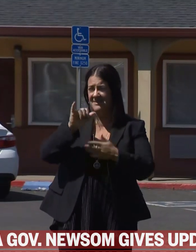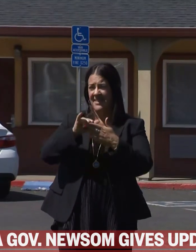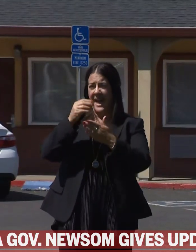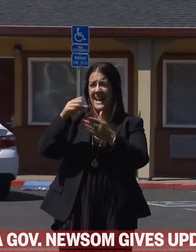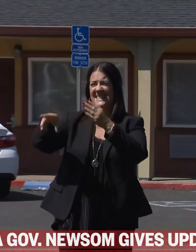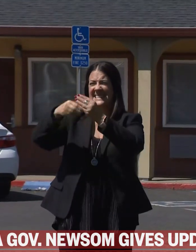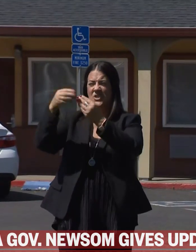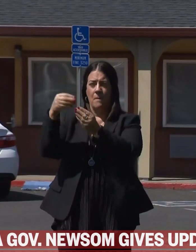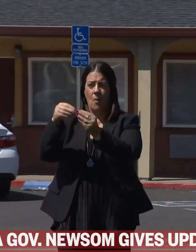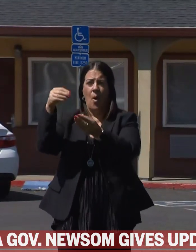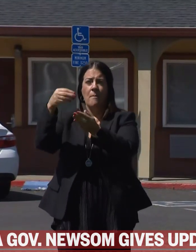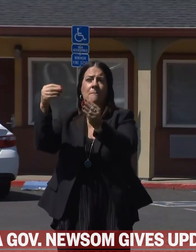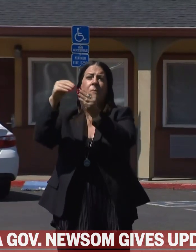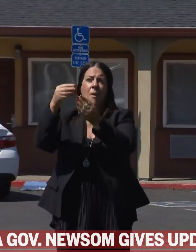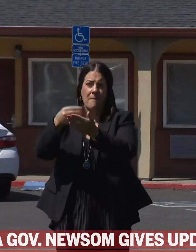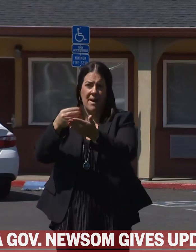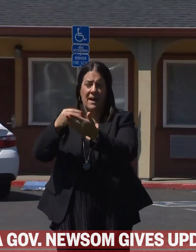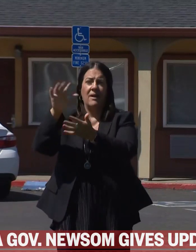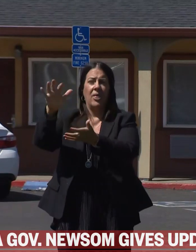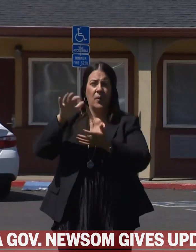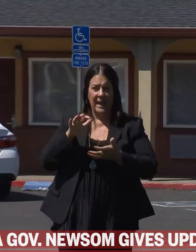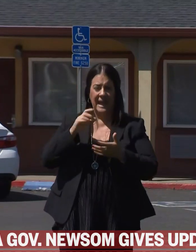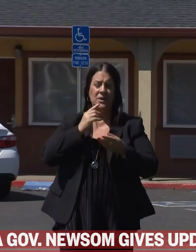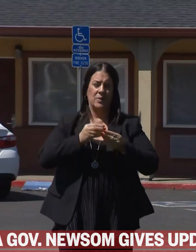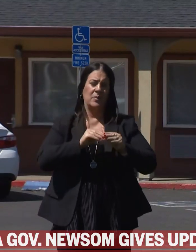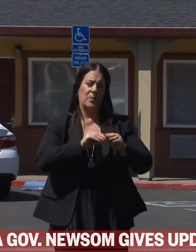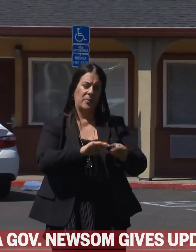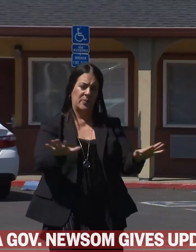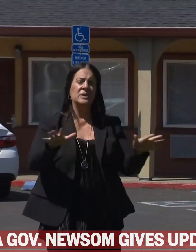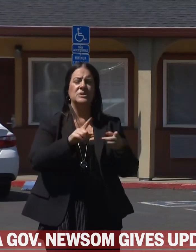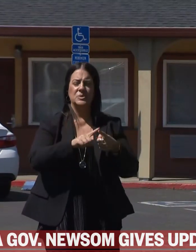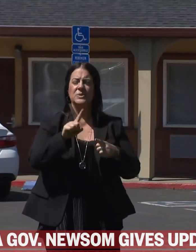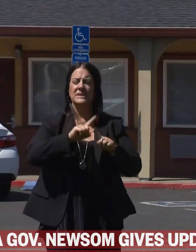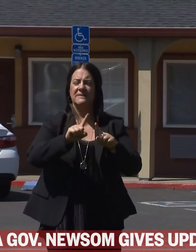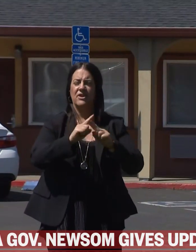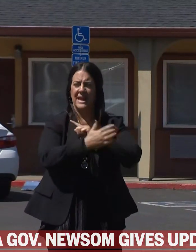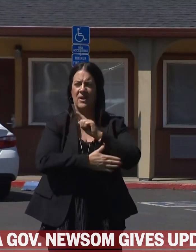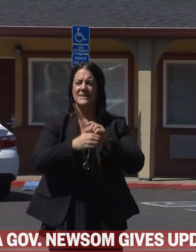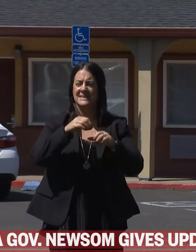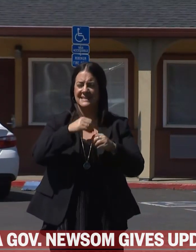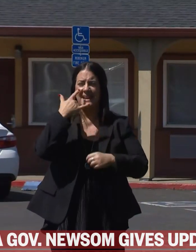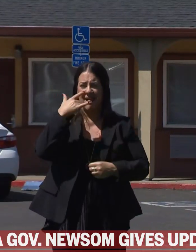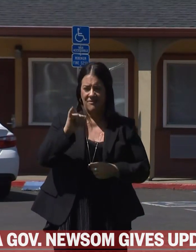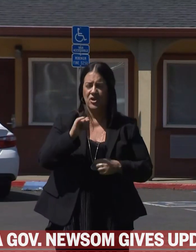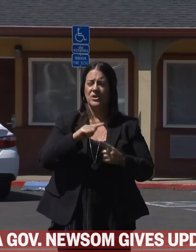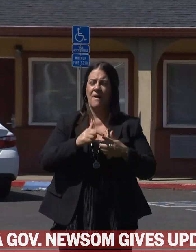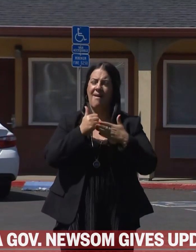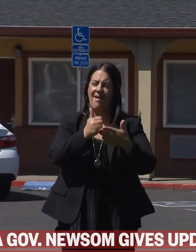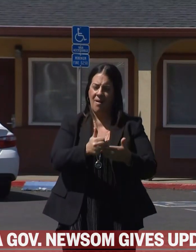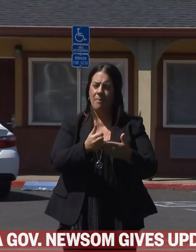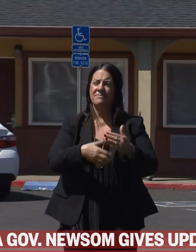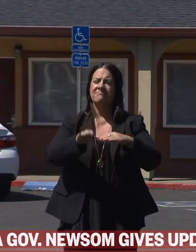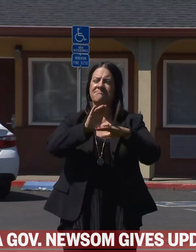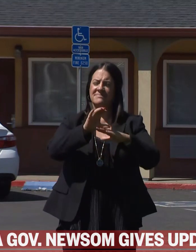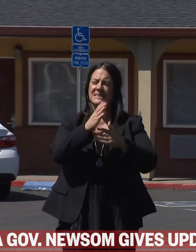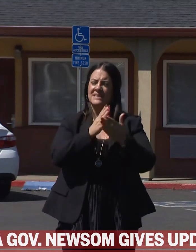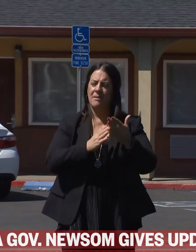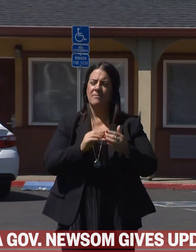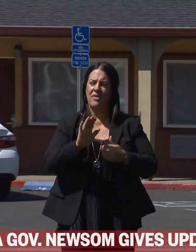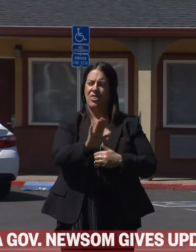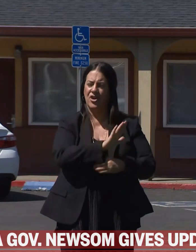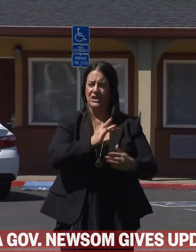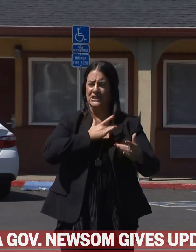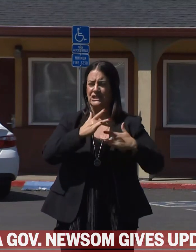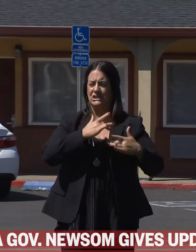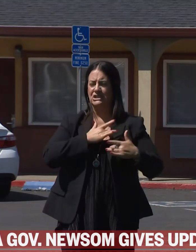be quickly dispersing throughout the state of California to augment some of the concerns around